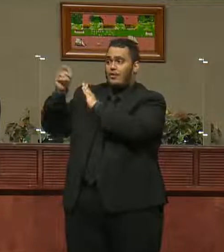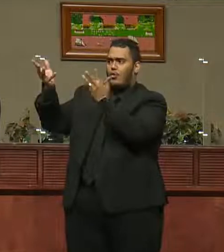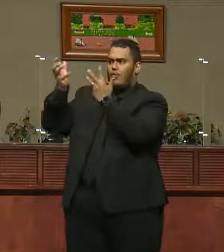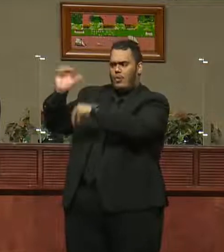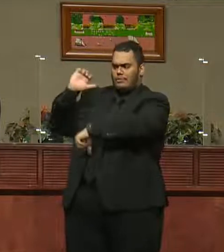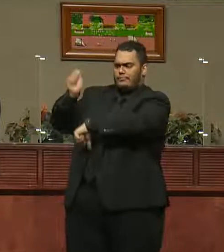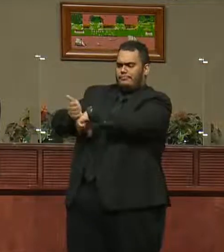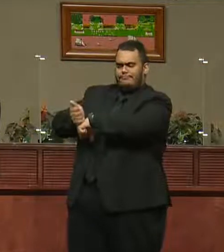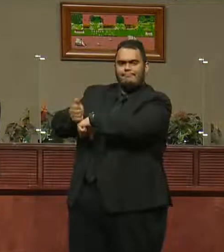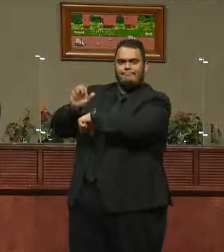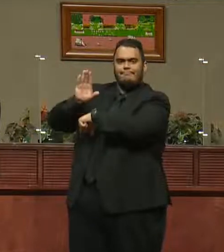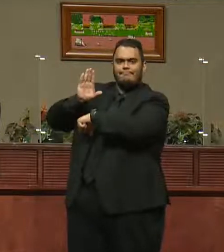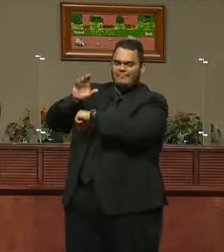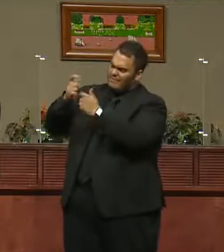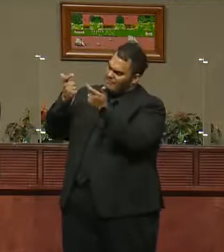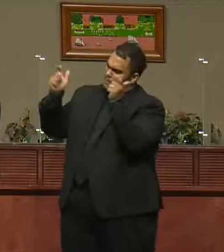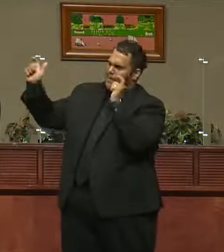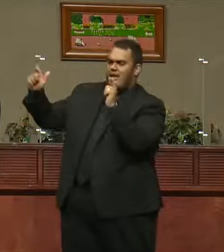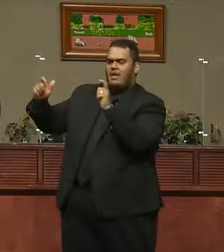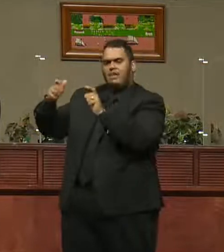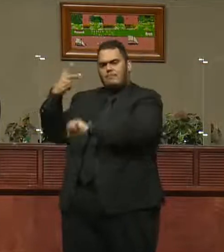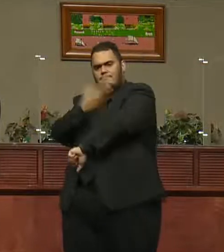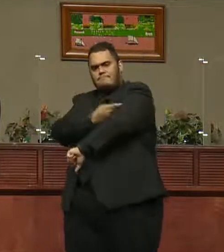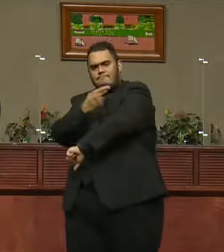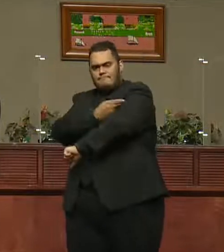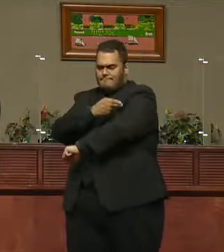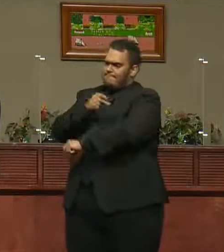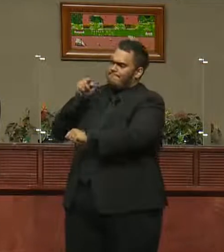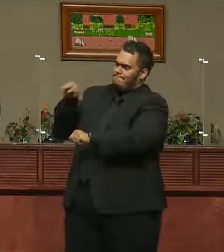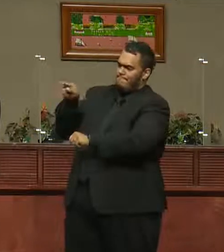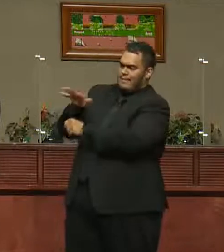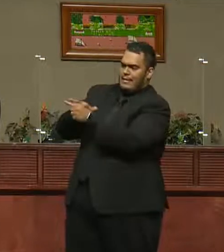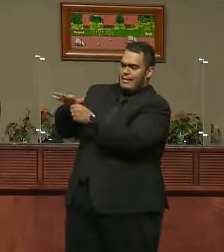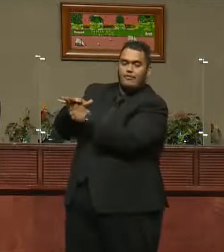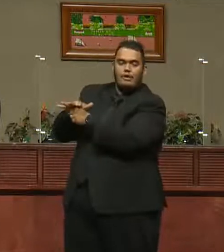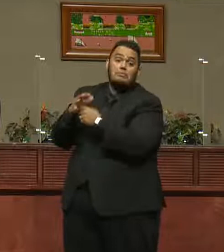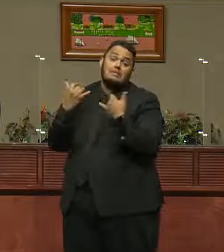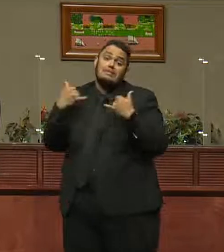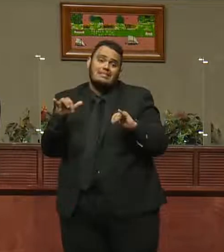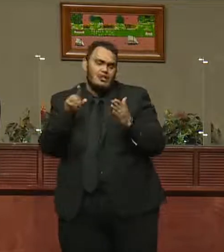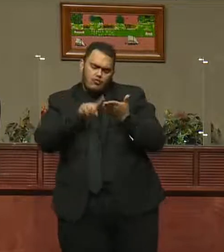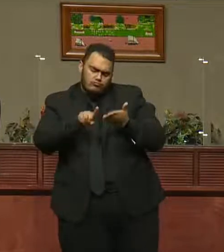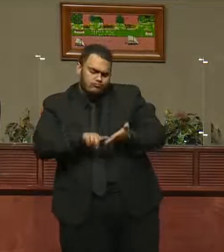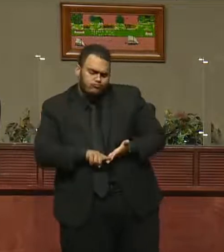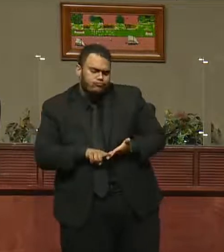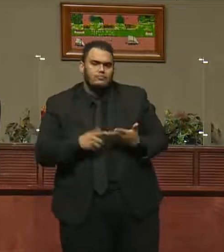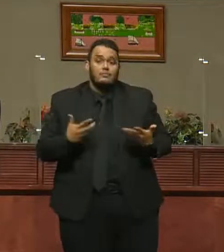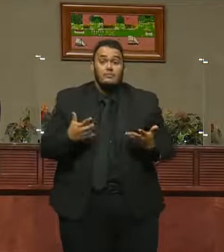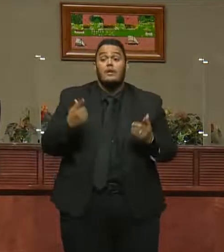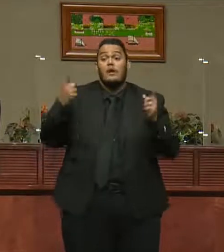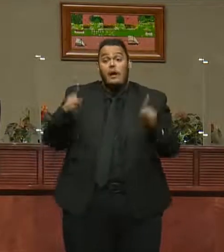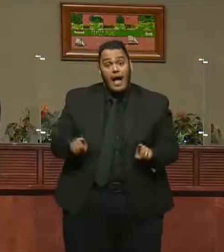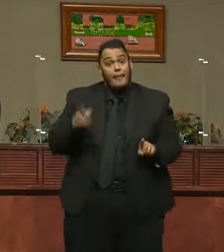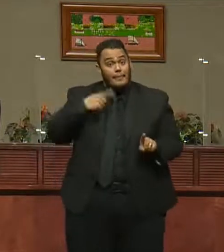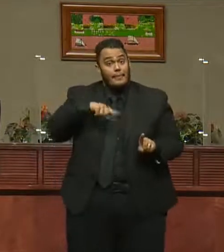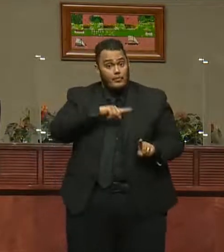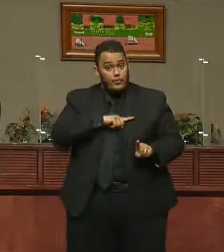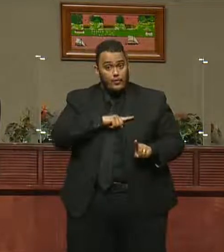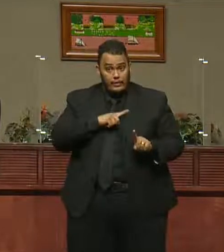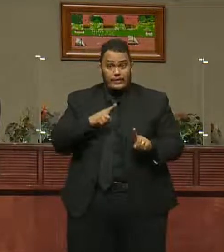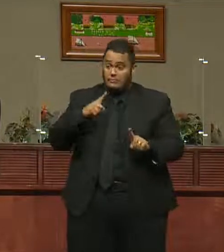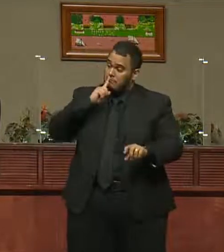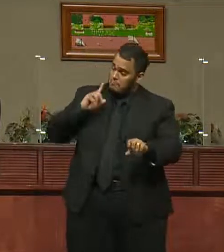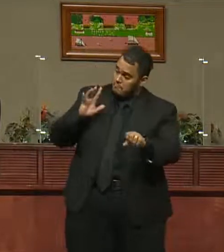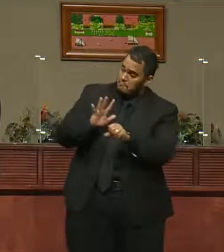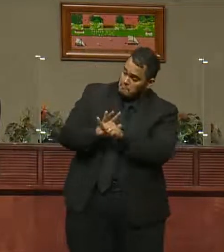facilities. And so that's still under investigation at this point. So as soon as we receive any